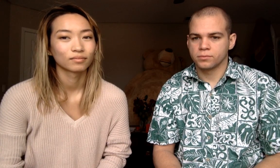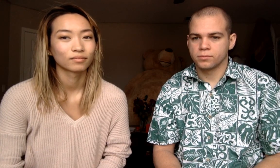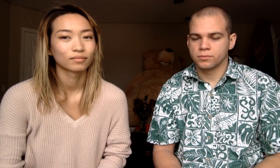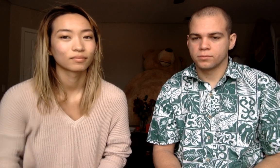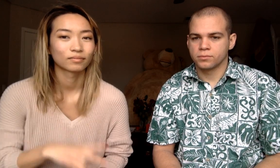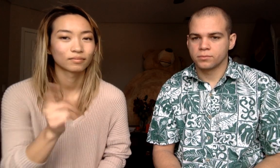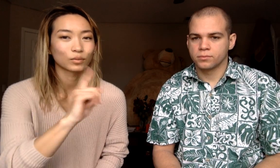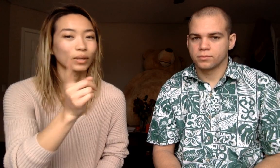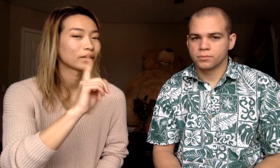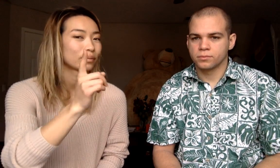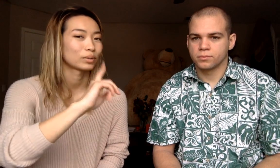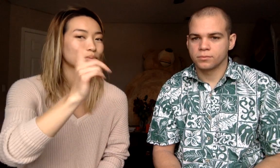What?